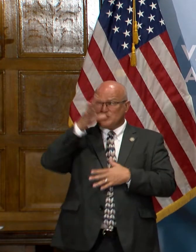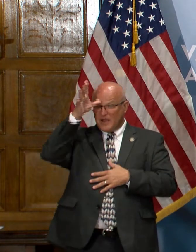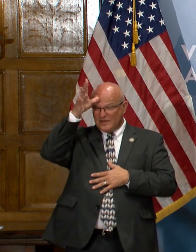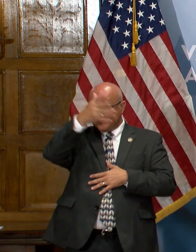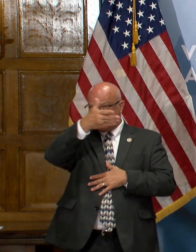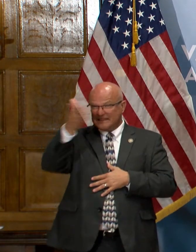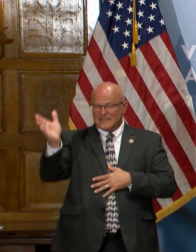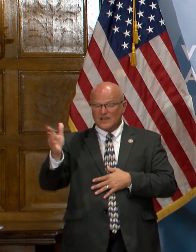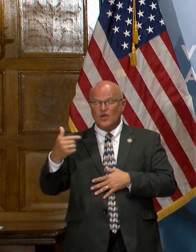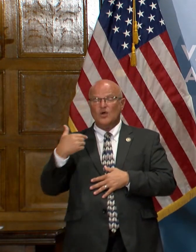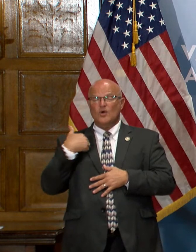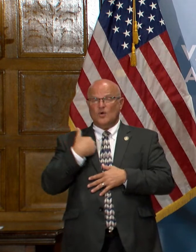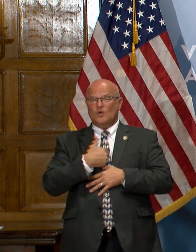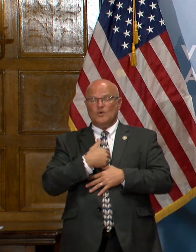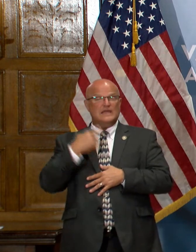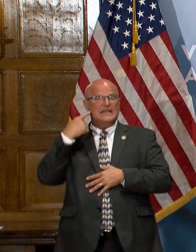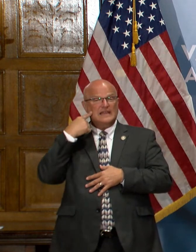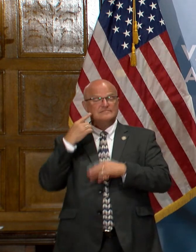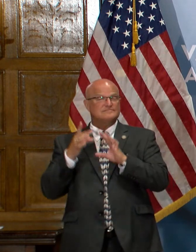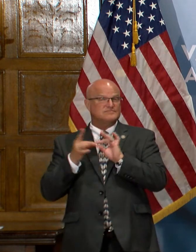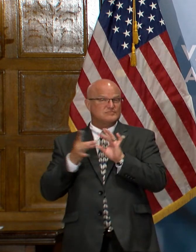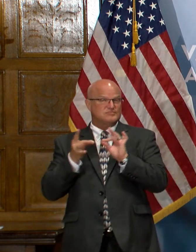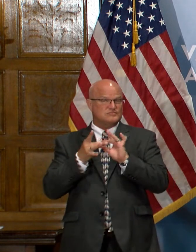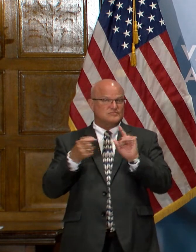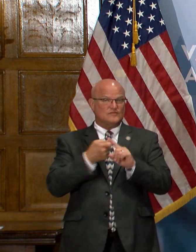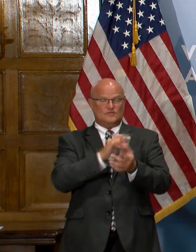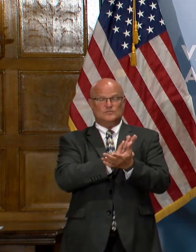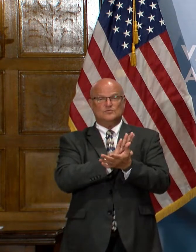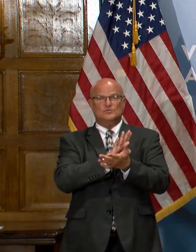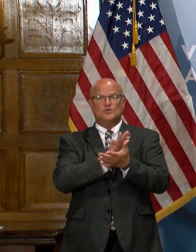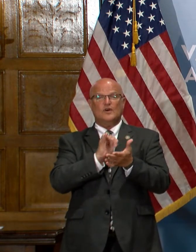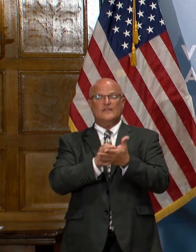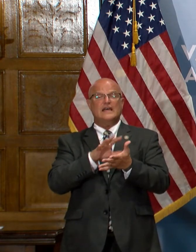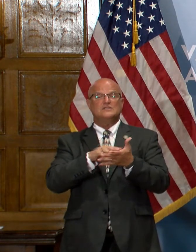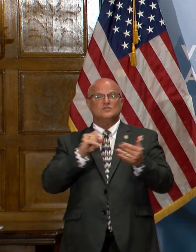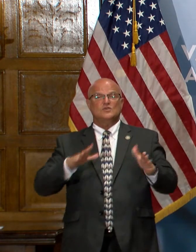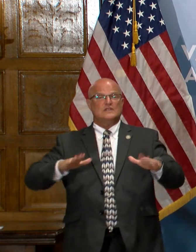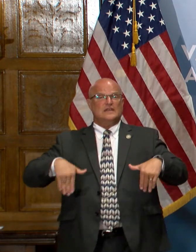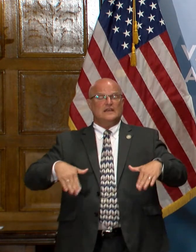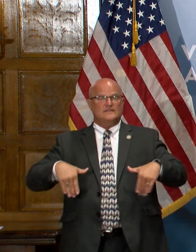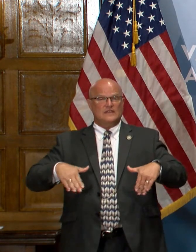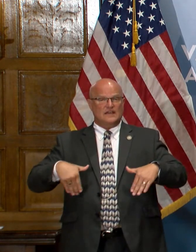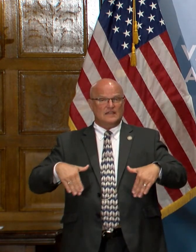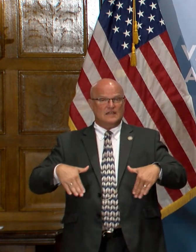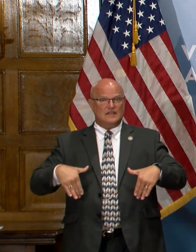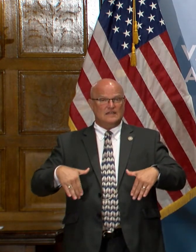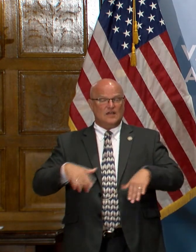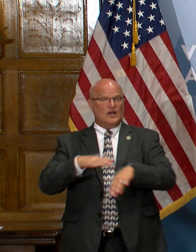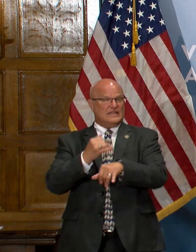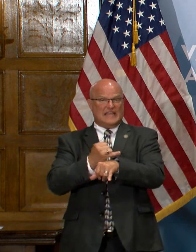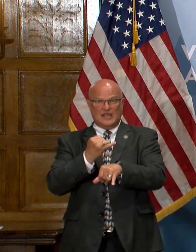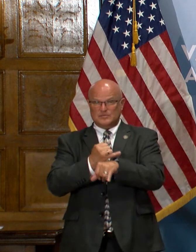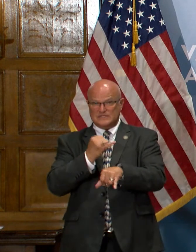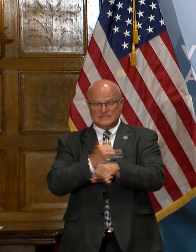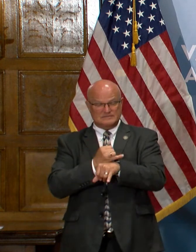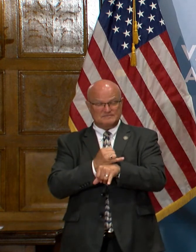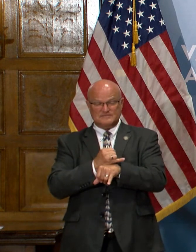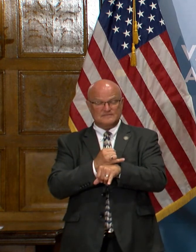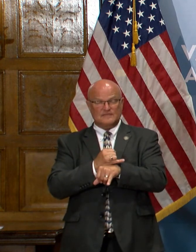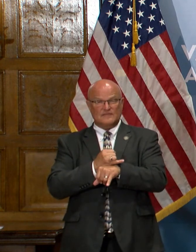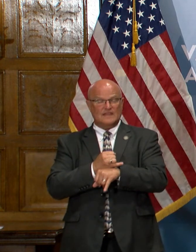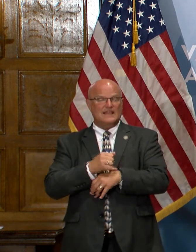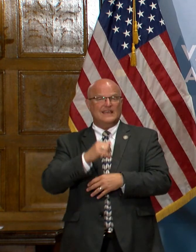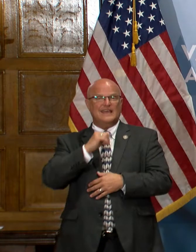out there, we do hear reports from schools where students have not yet been on campus, and